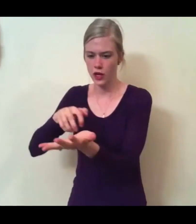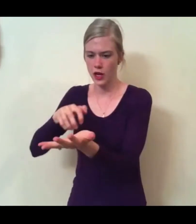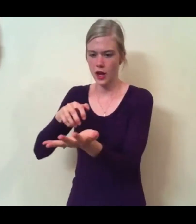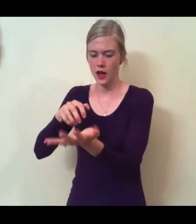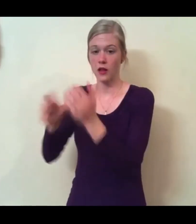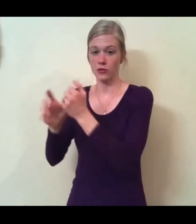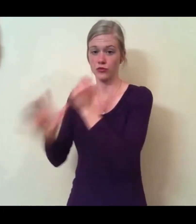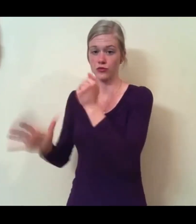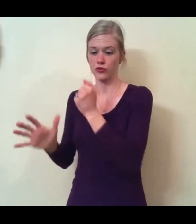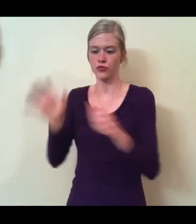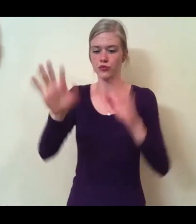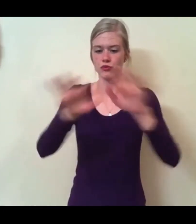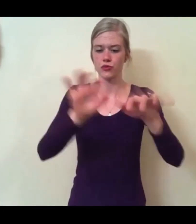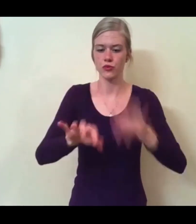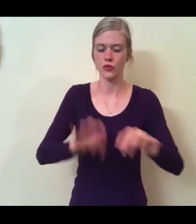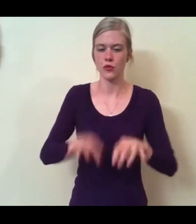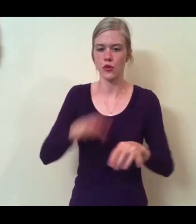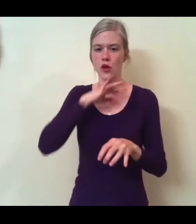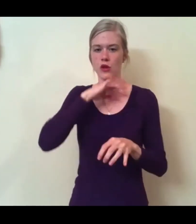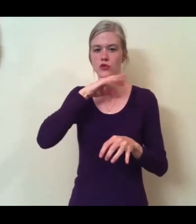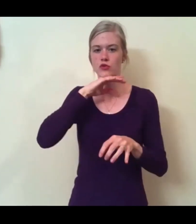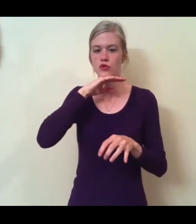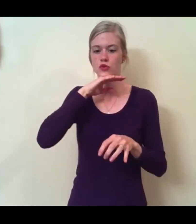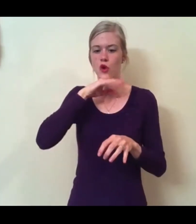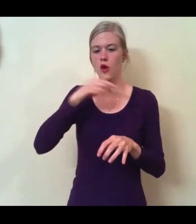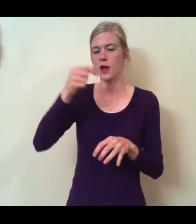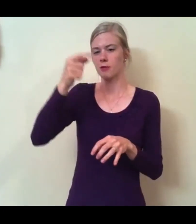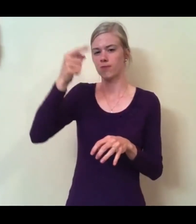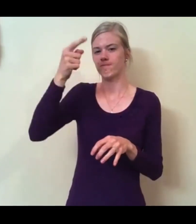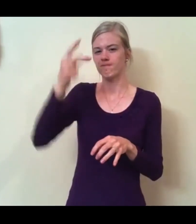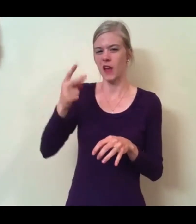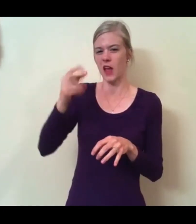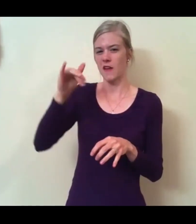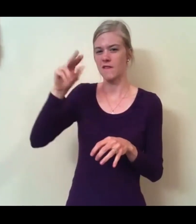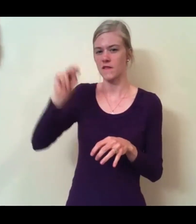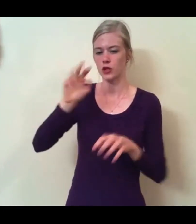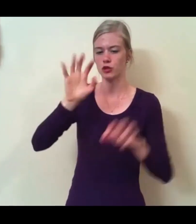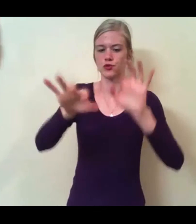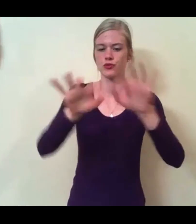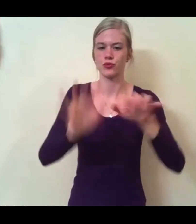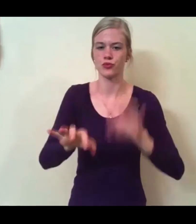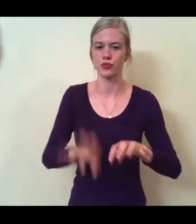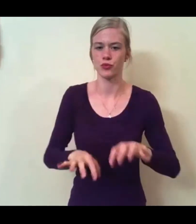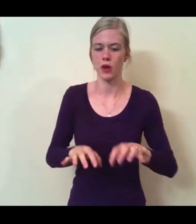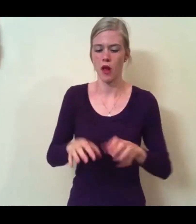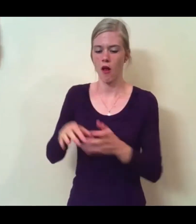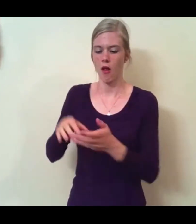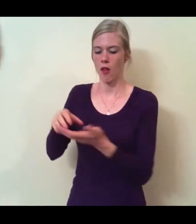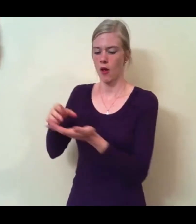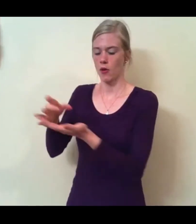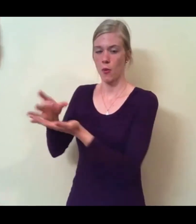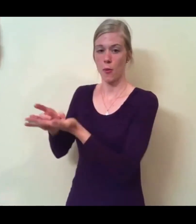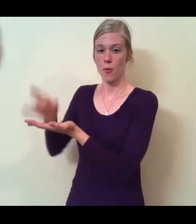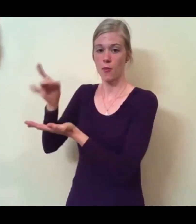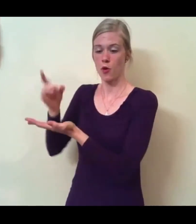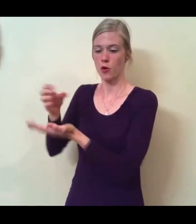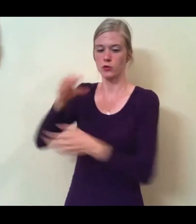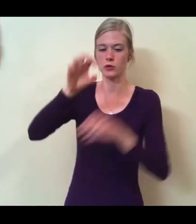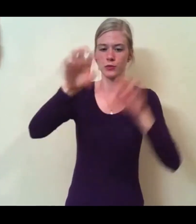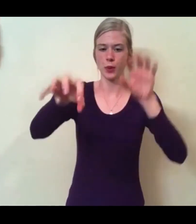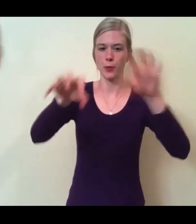and put perhaps ½ an inch of soil on top, and then place your bulbs in this area that you've